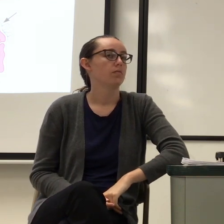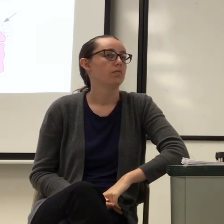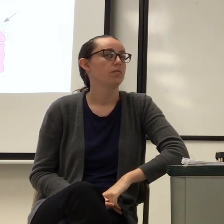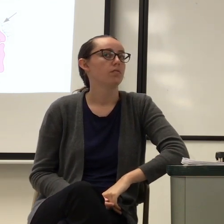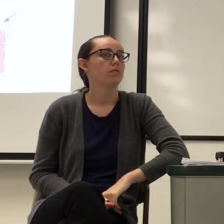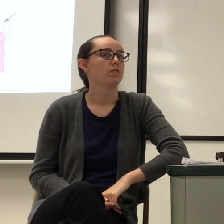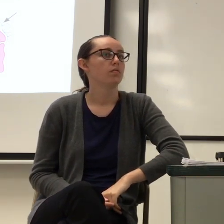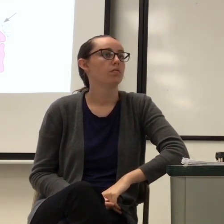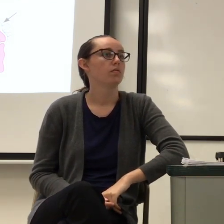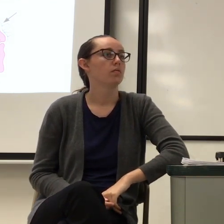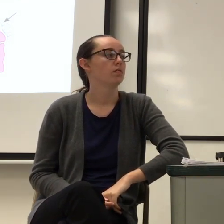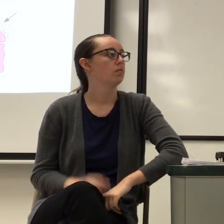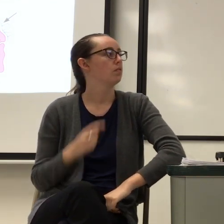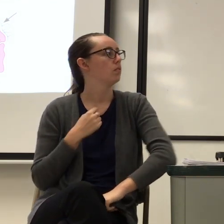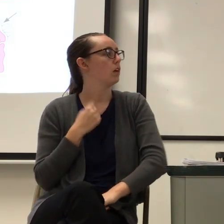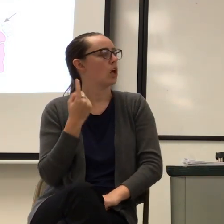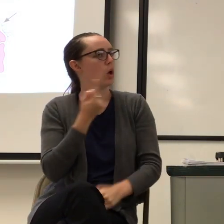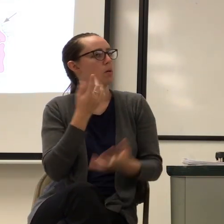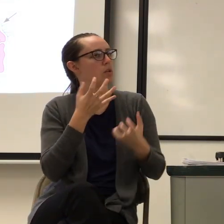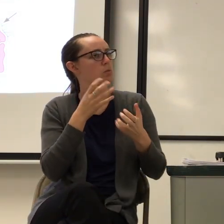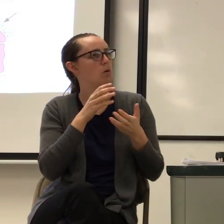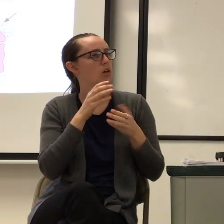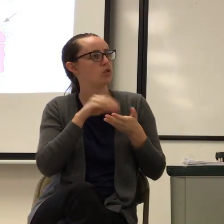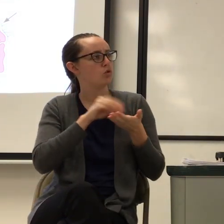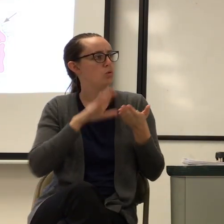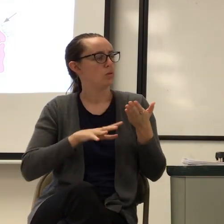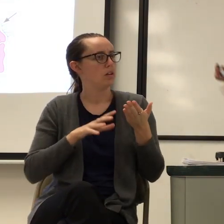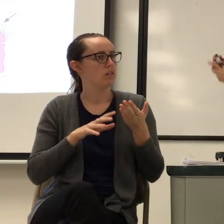I always want students to think about